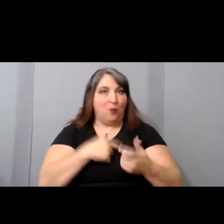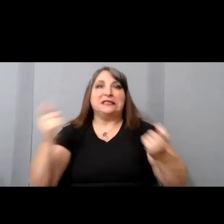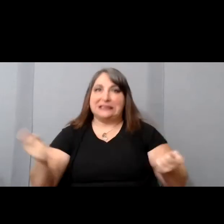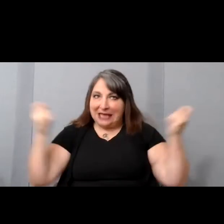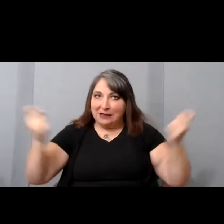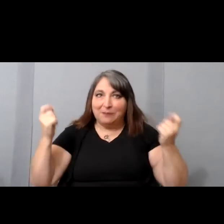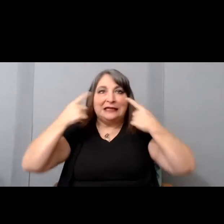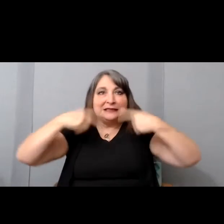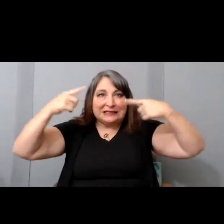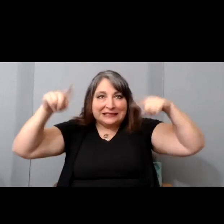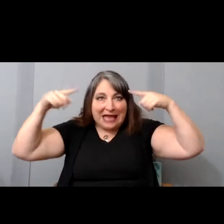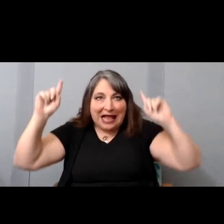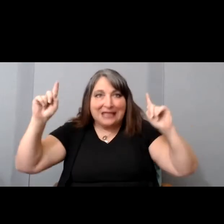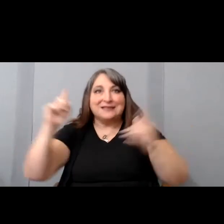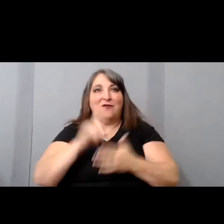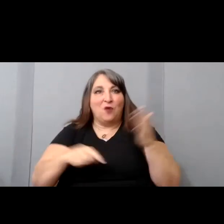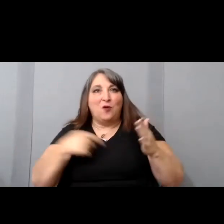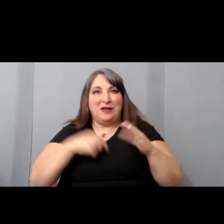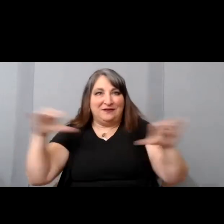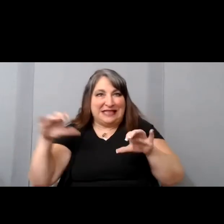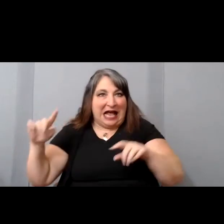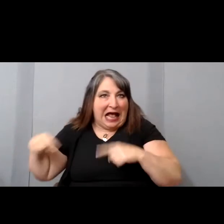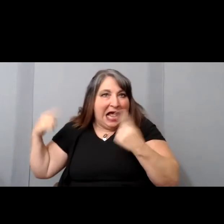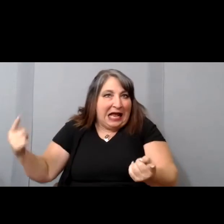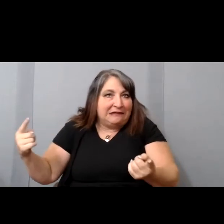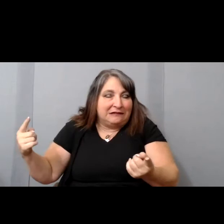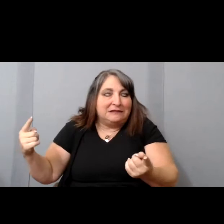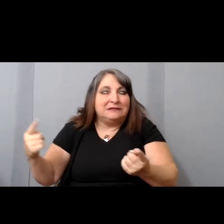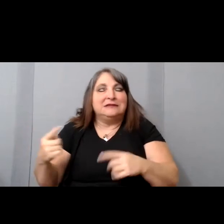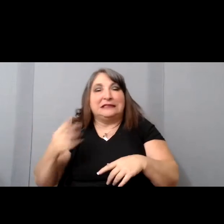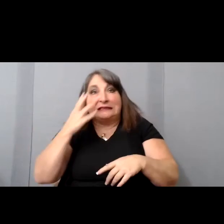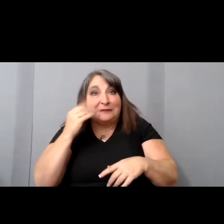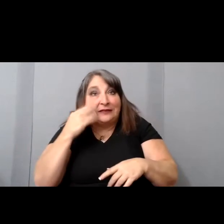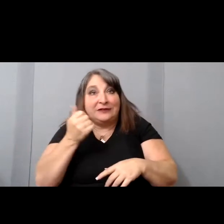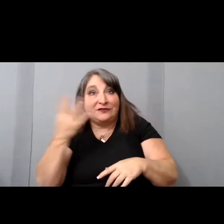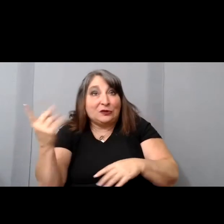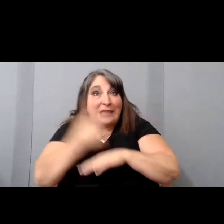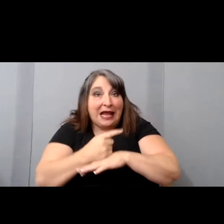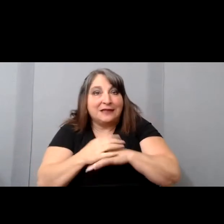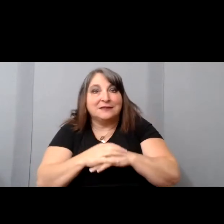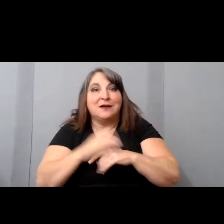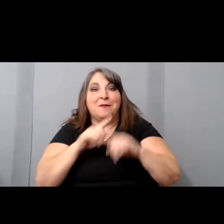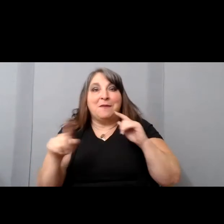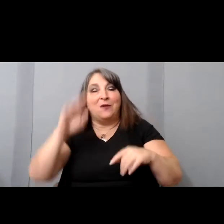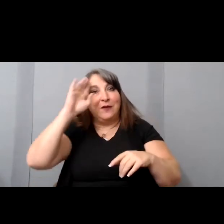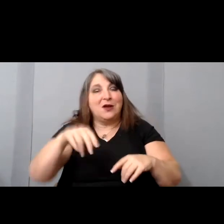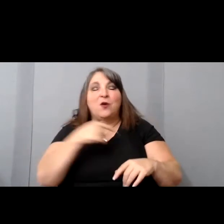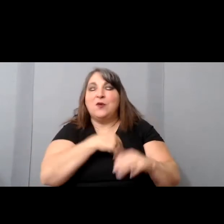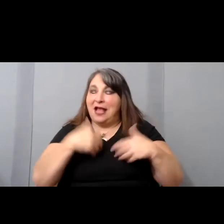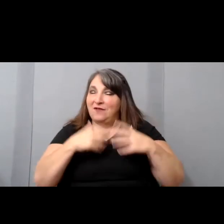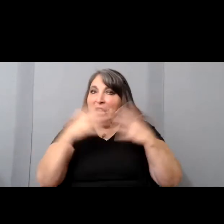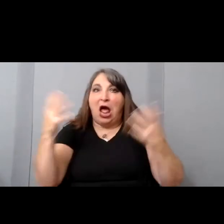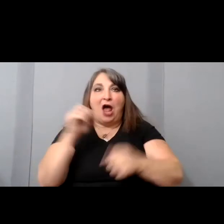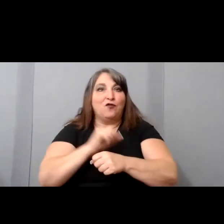of what we just experienced over the last few days, we obviously know we have significant work to do. And I think